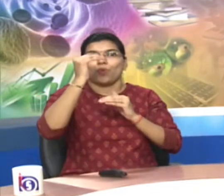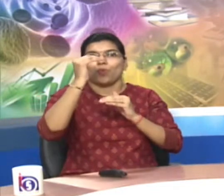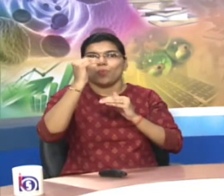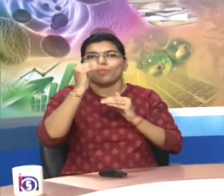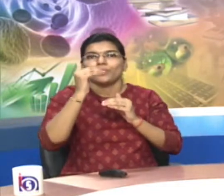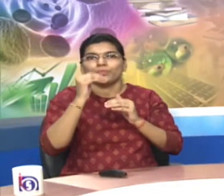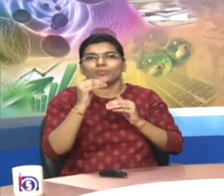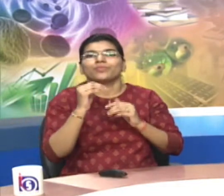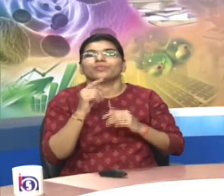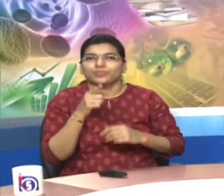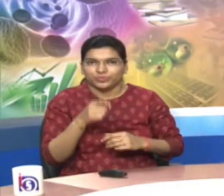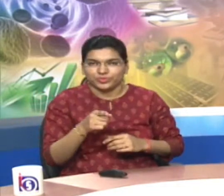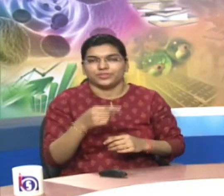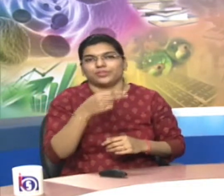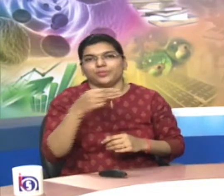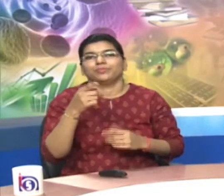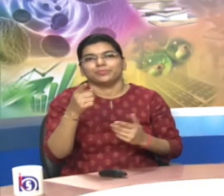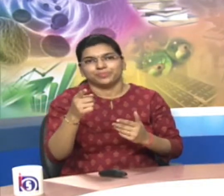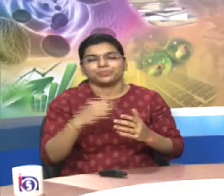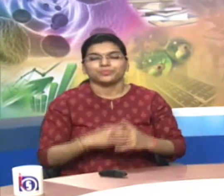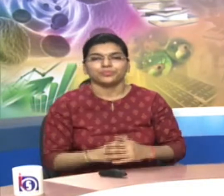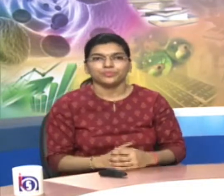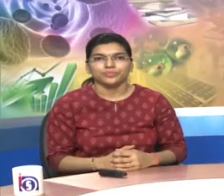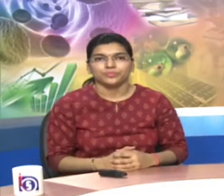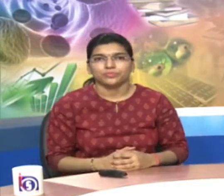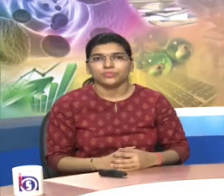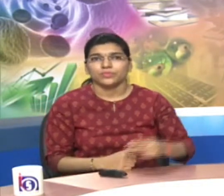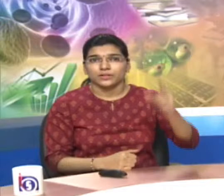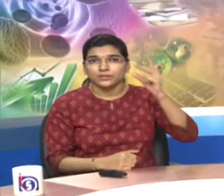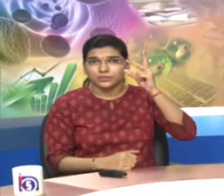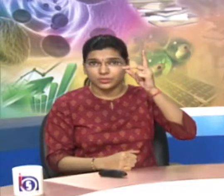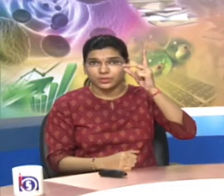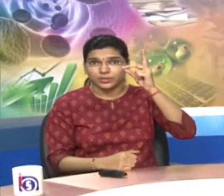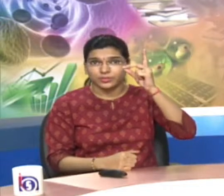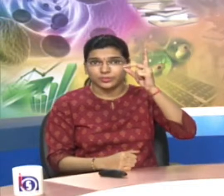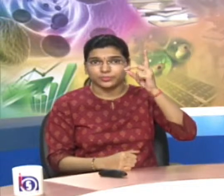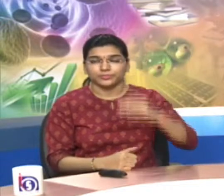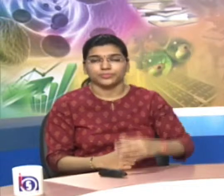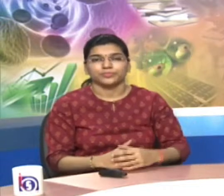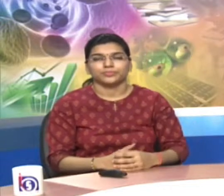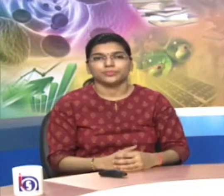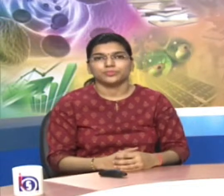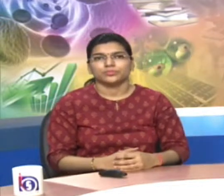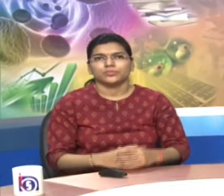size as well. So that is known as font size.